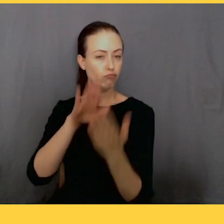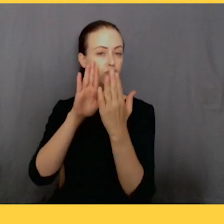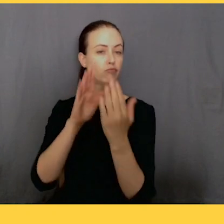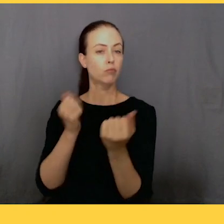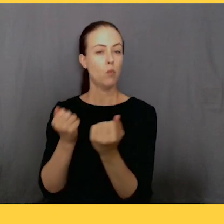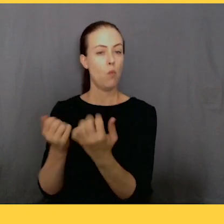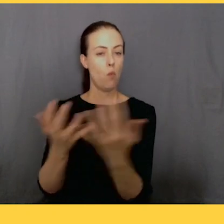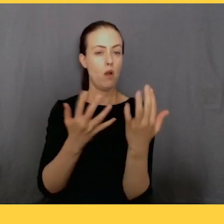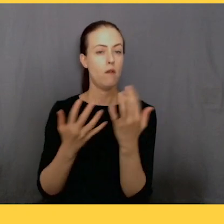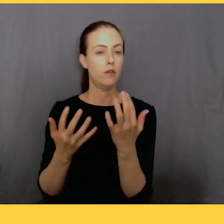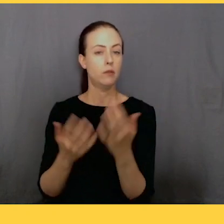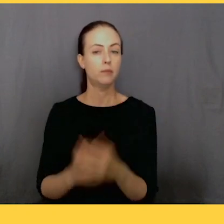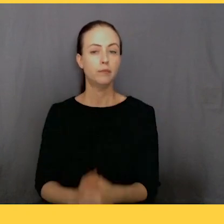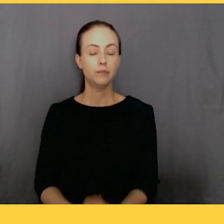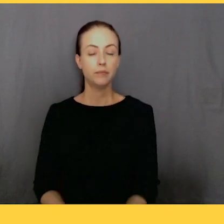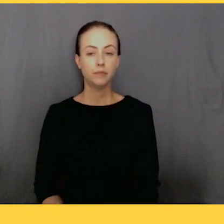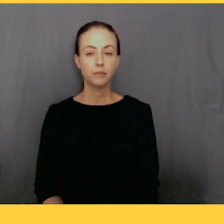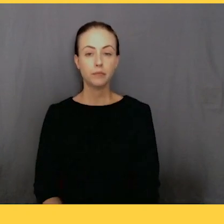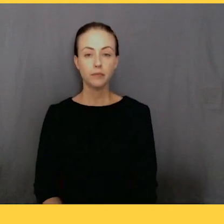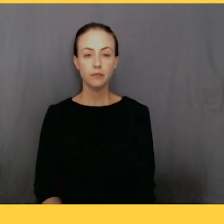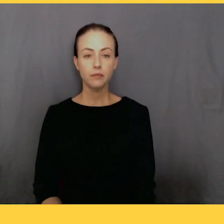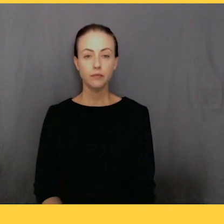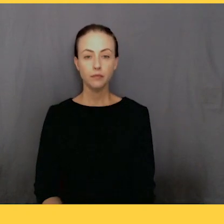you go to the next slide, please.